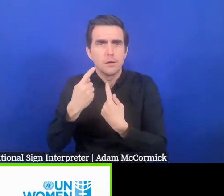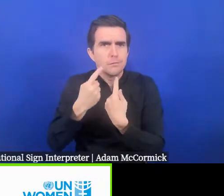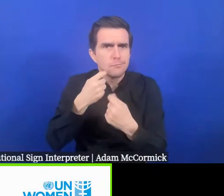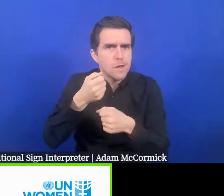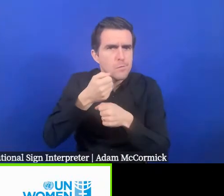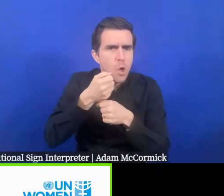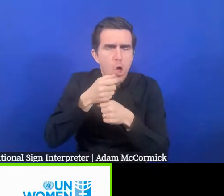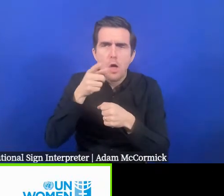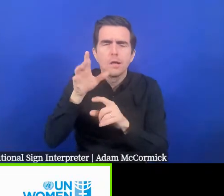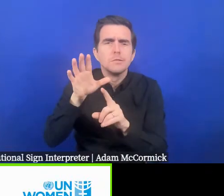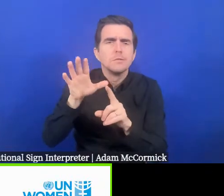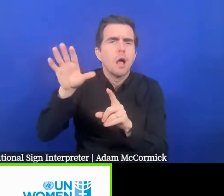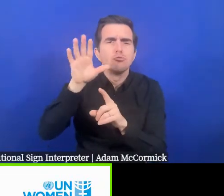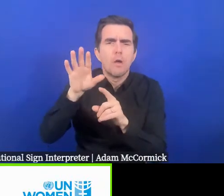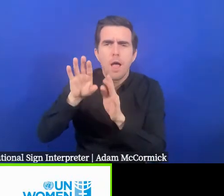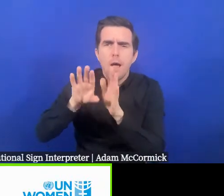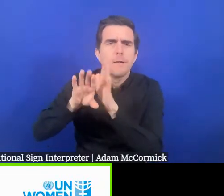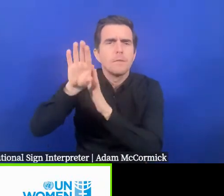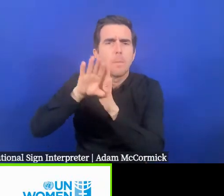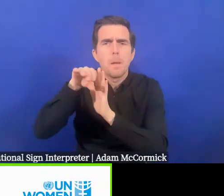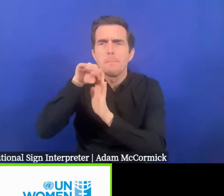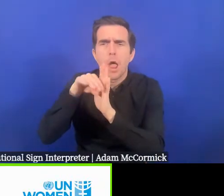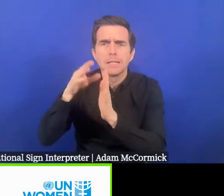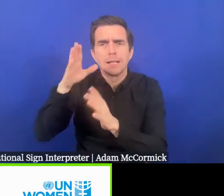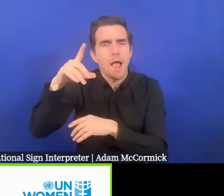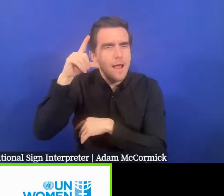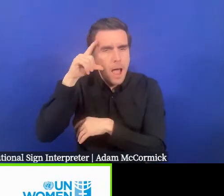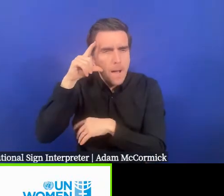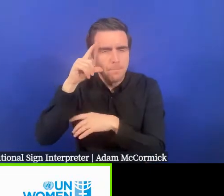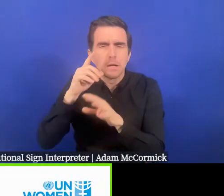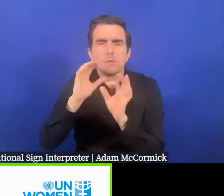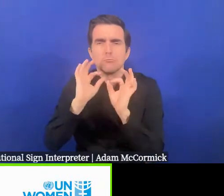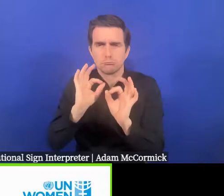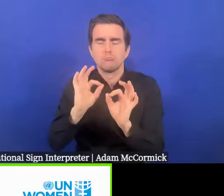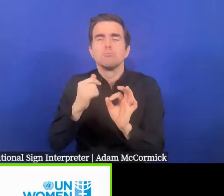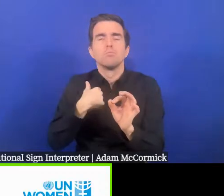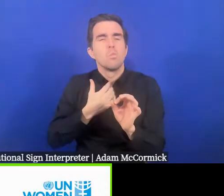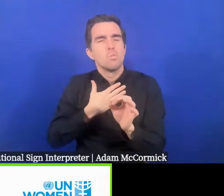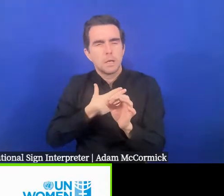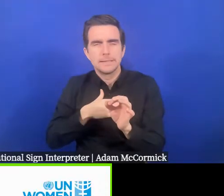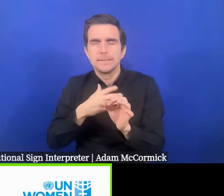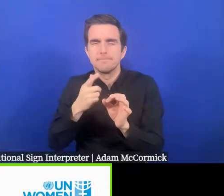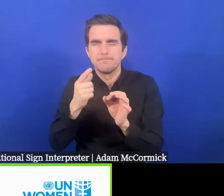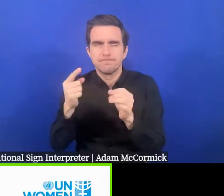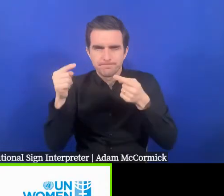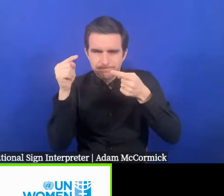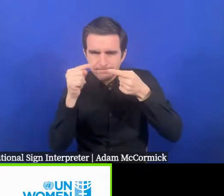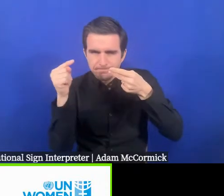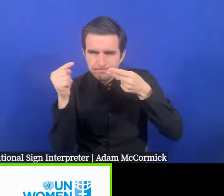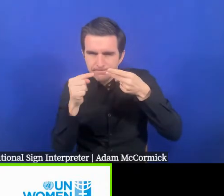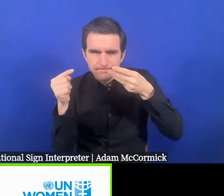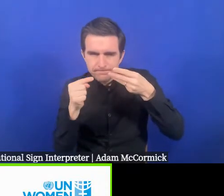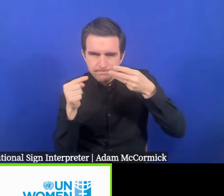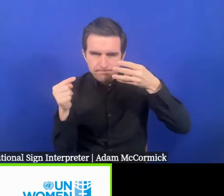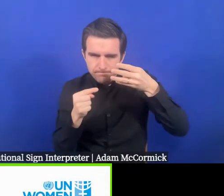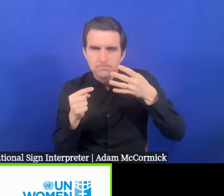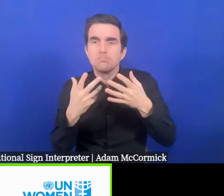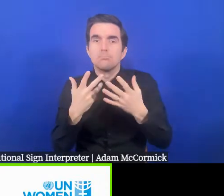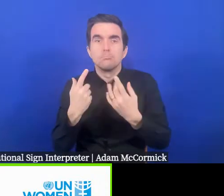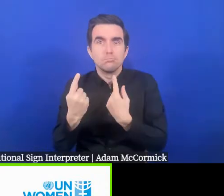started, make those connections, make those networks, take advantage of the networks and connections that you